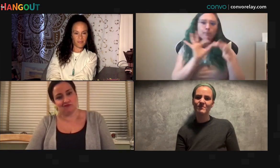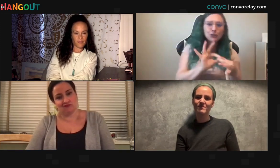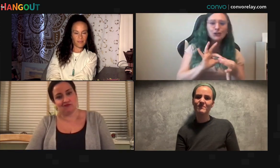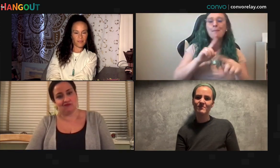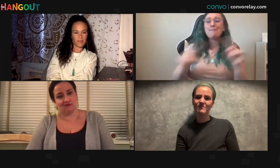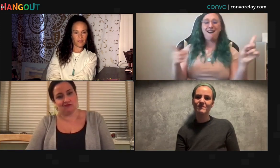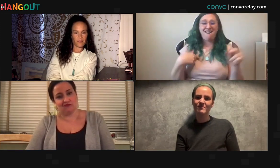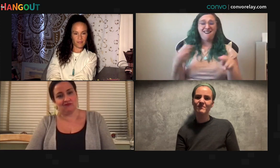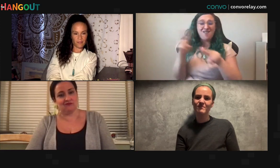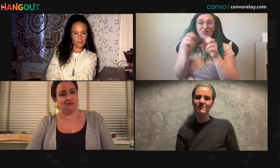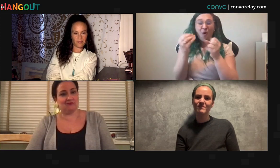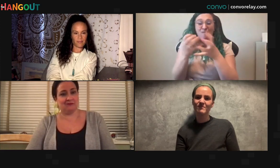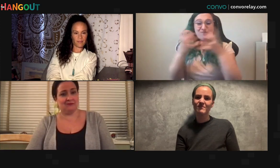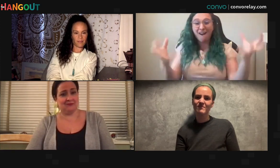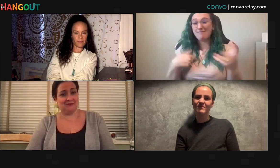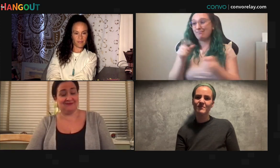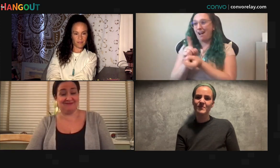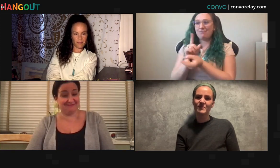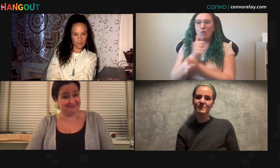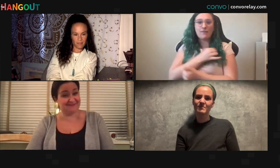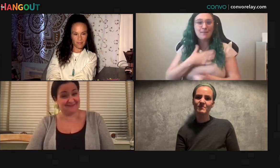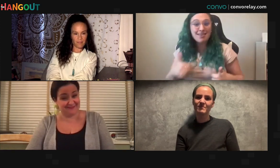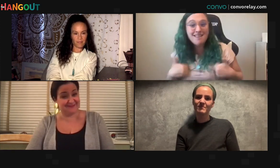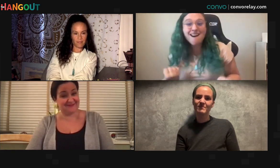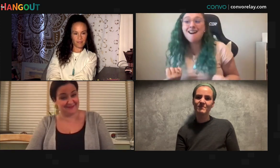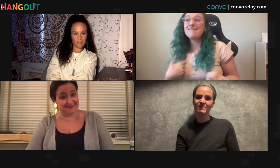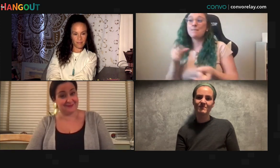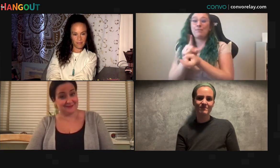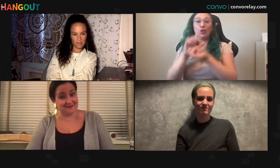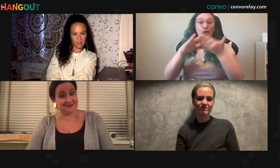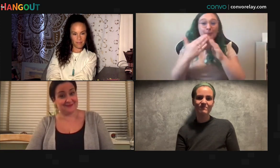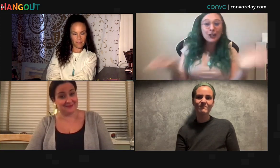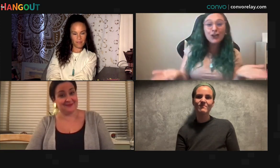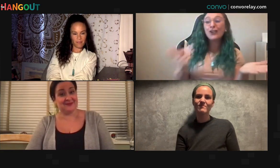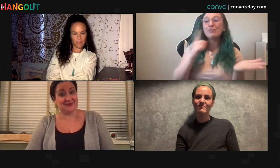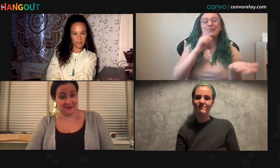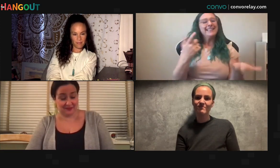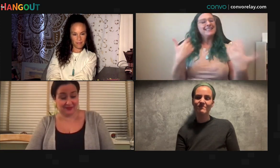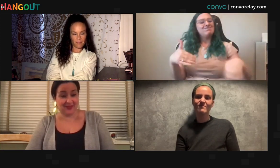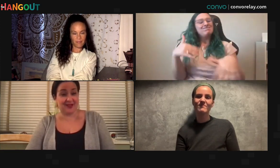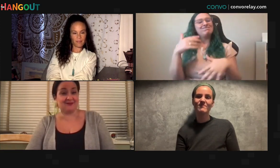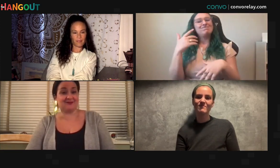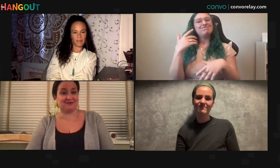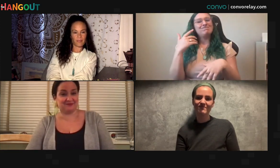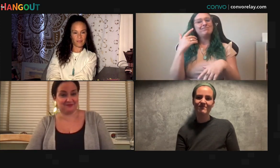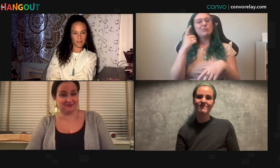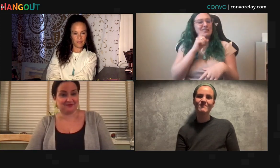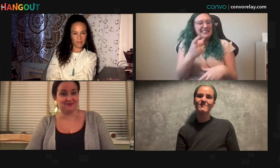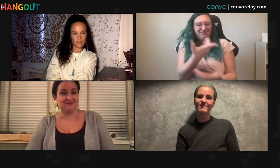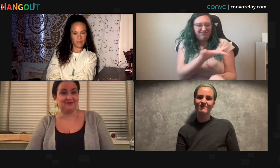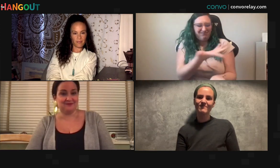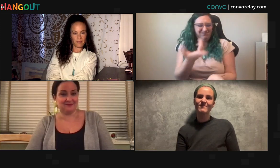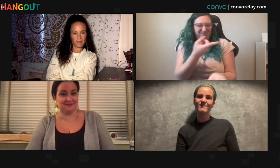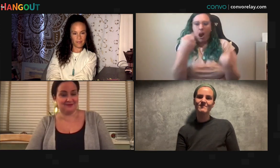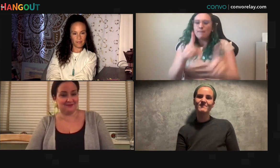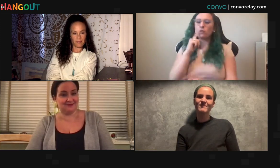heartbroken. I lost my father, my job, but I lost my friends, but I gained so much. I gained the love of my life. I gained the community here. And that